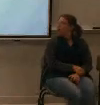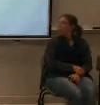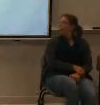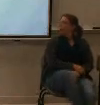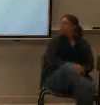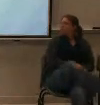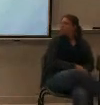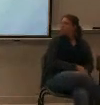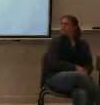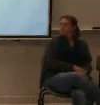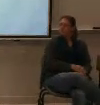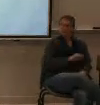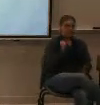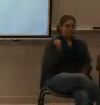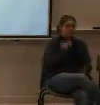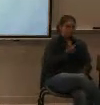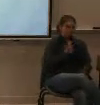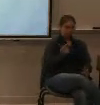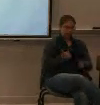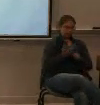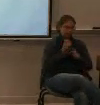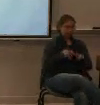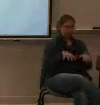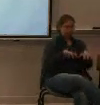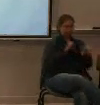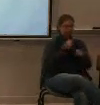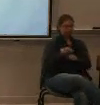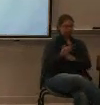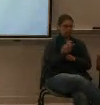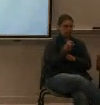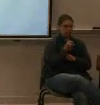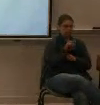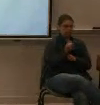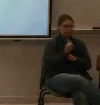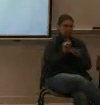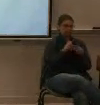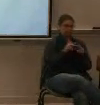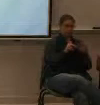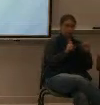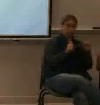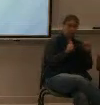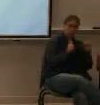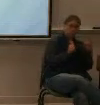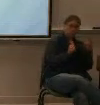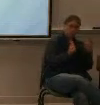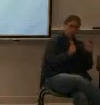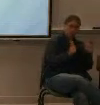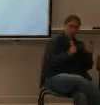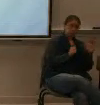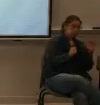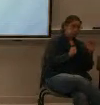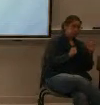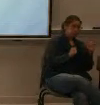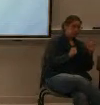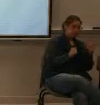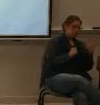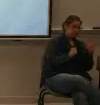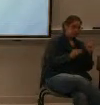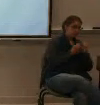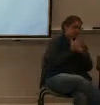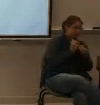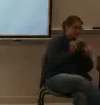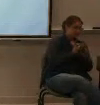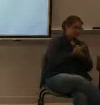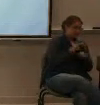All organisms need to take up phosphorus. They can either do it from the inorganic form, if bacteria and plants and such can use